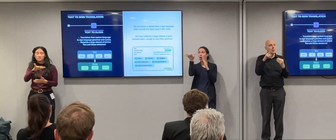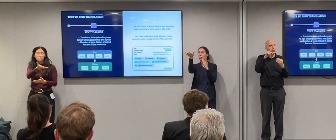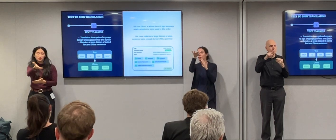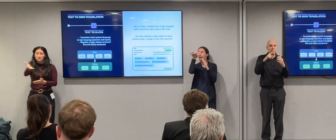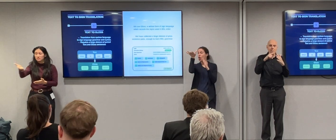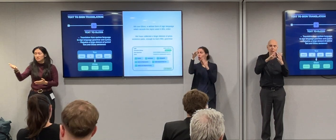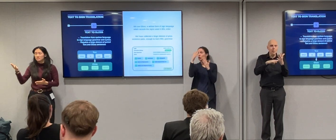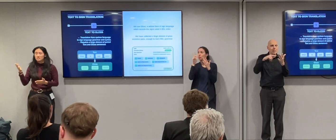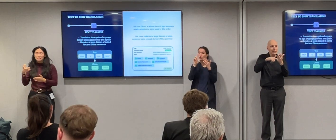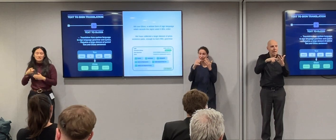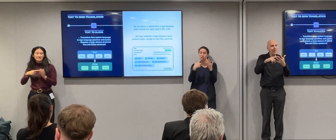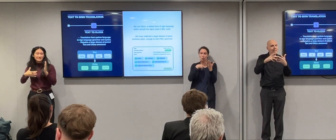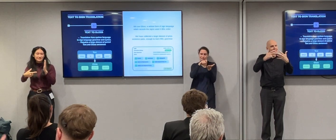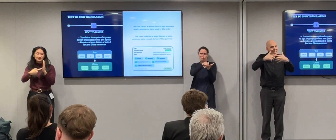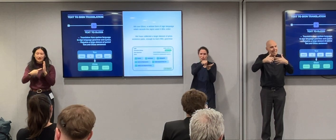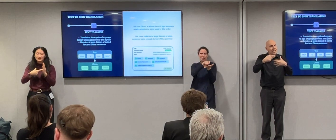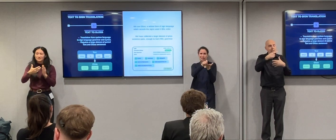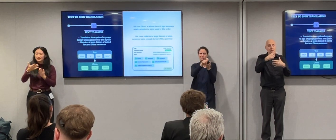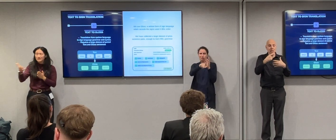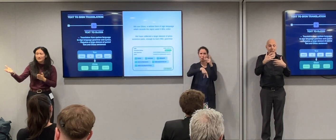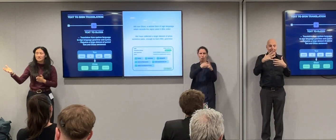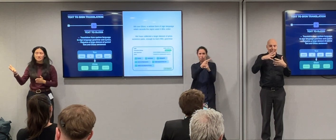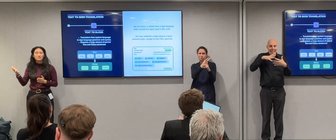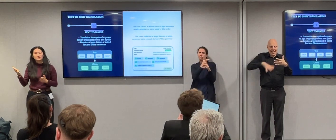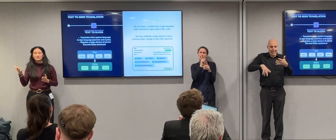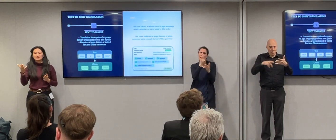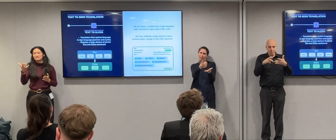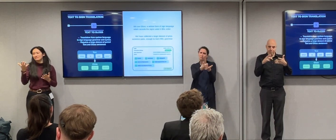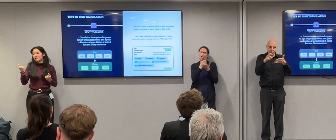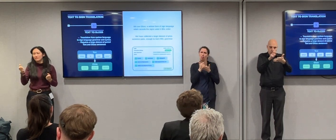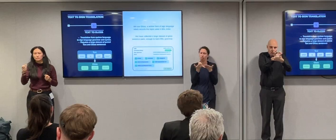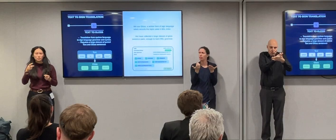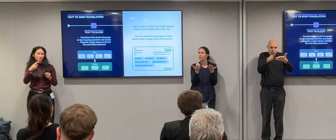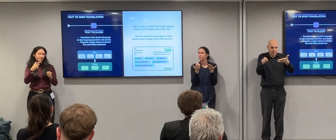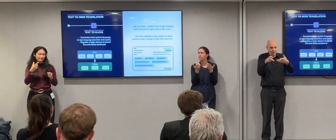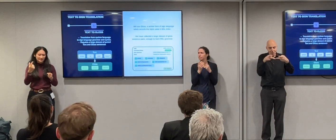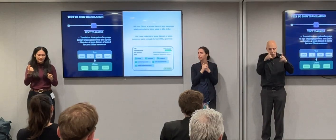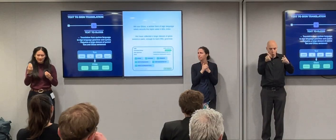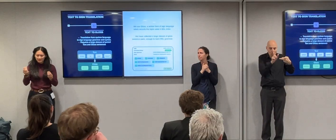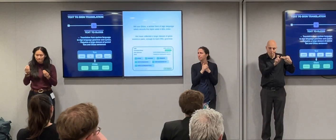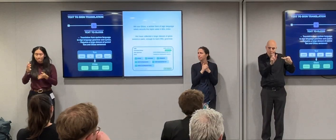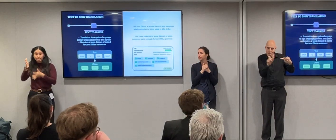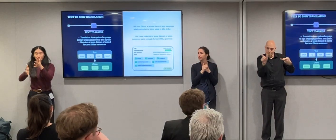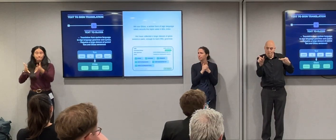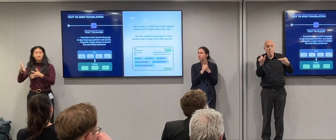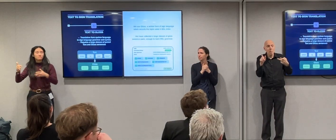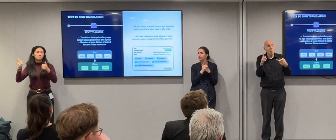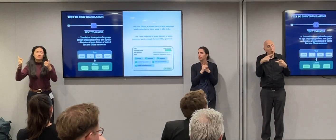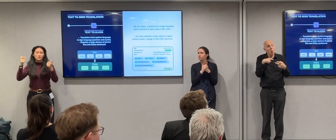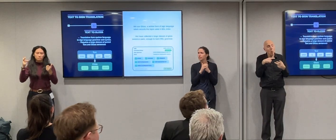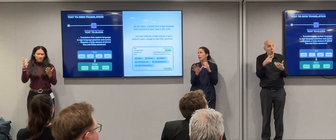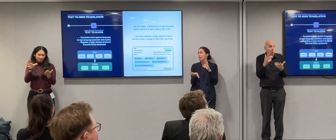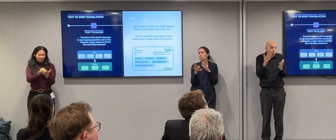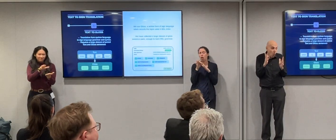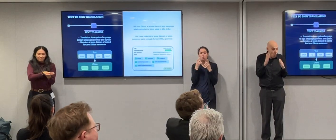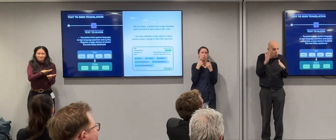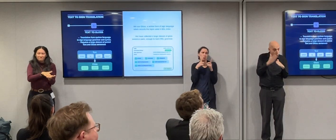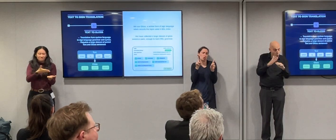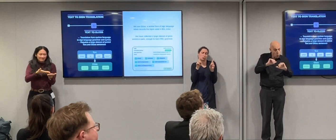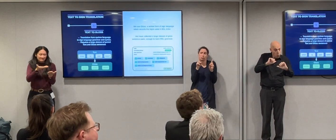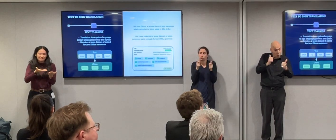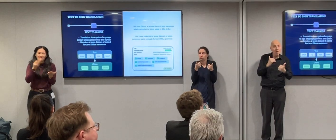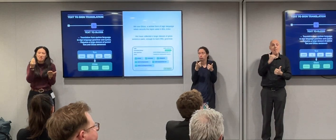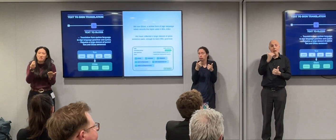community, having a written form of a language is really, really, really helpful. So we kind of, even though it's a limitation, we found that it works well